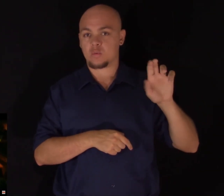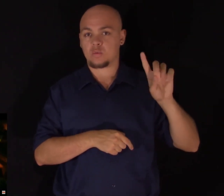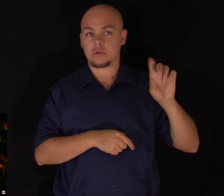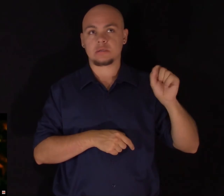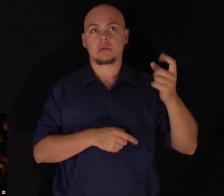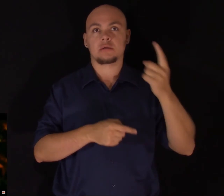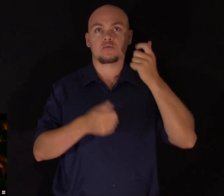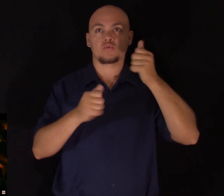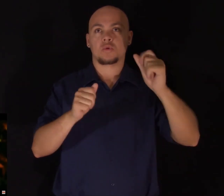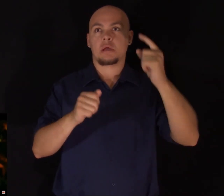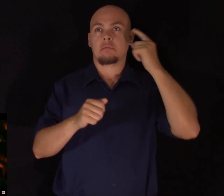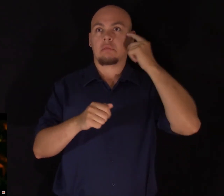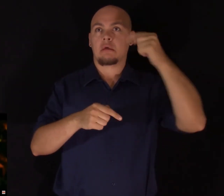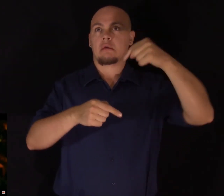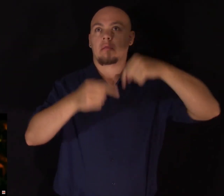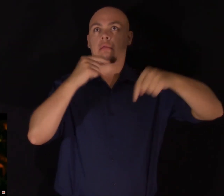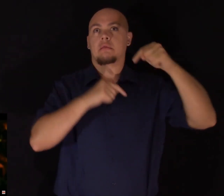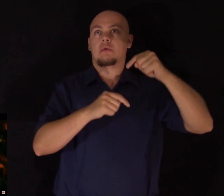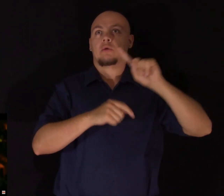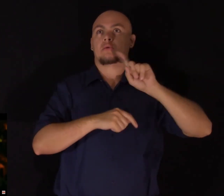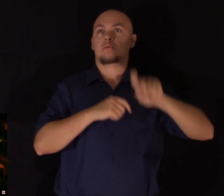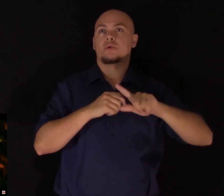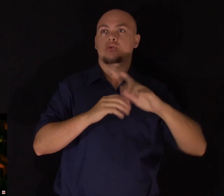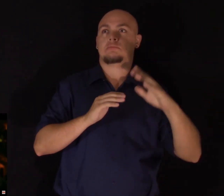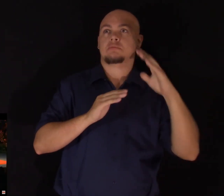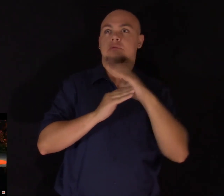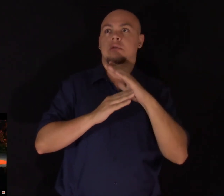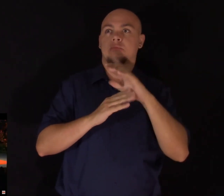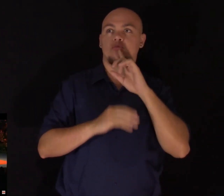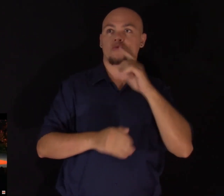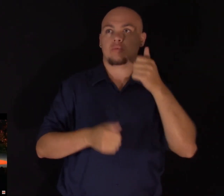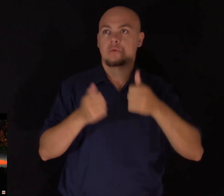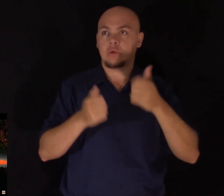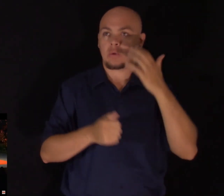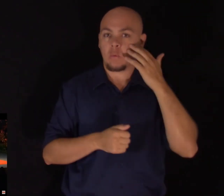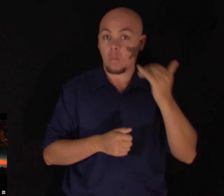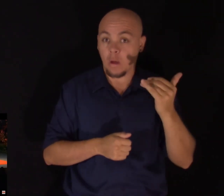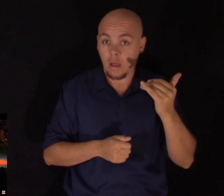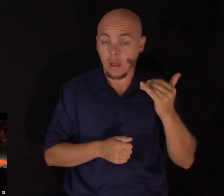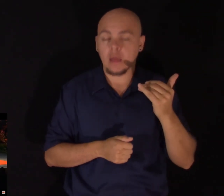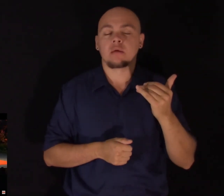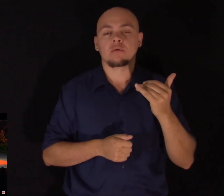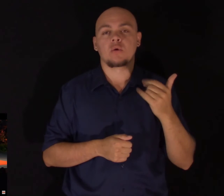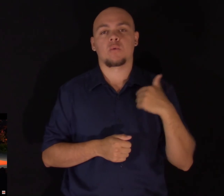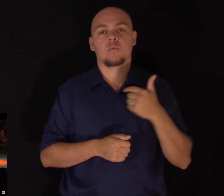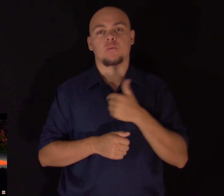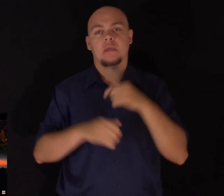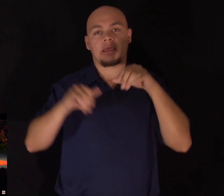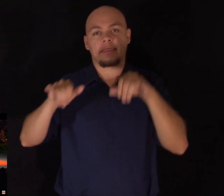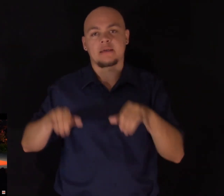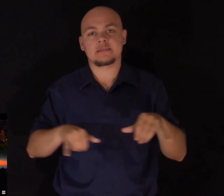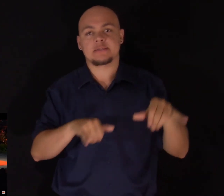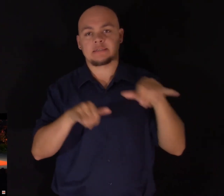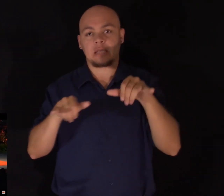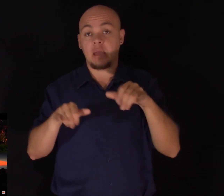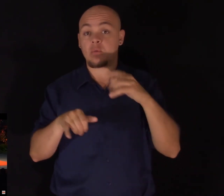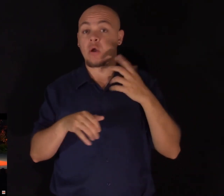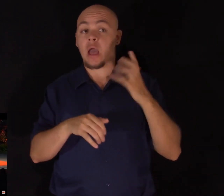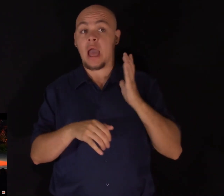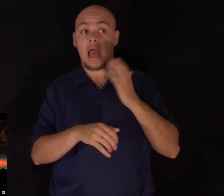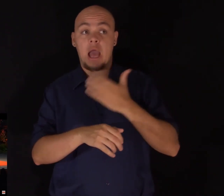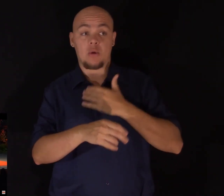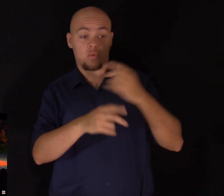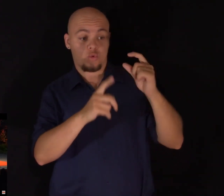track which questions produce the highest volume of deceptive tells. Why do they do that? Well, we all do the same thing. We rehearse our words, but we